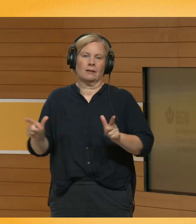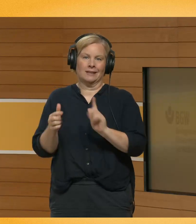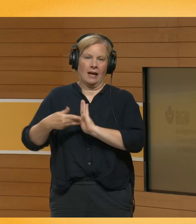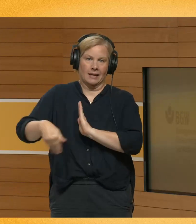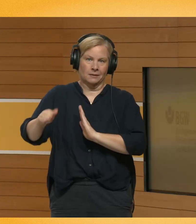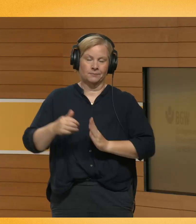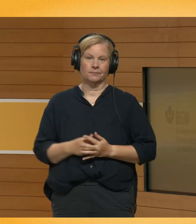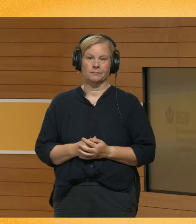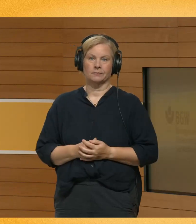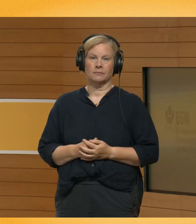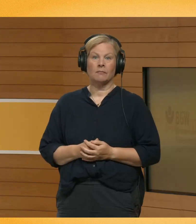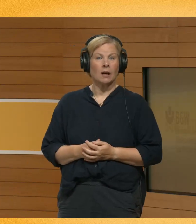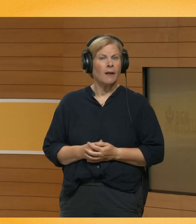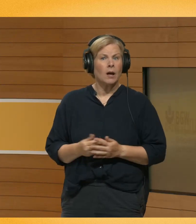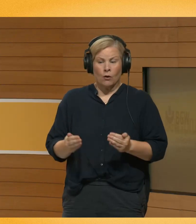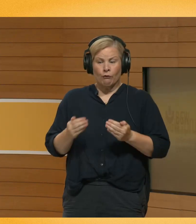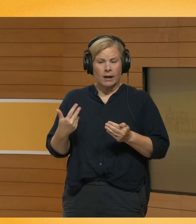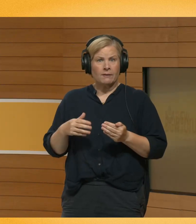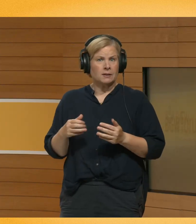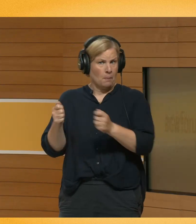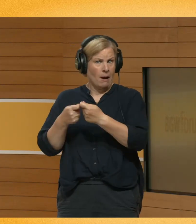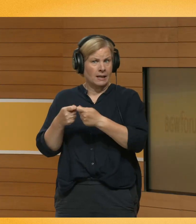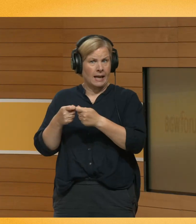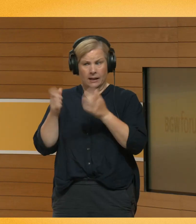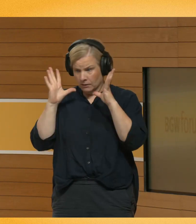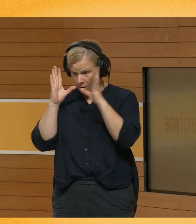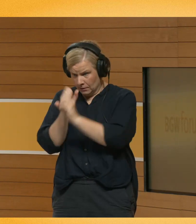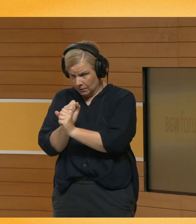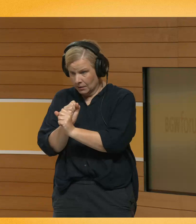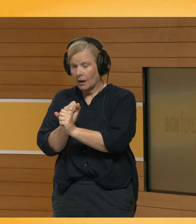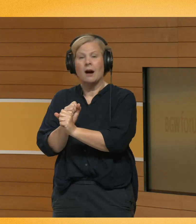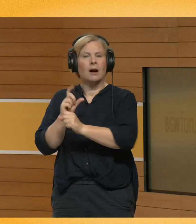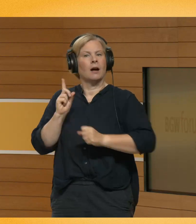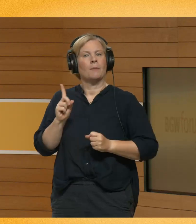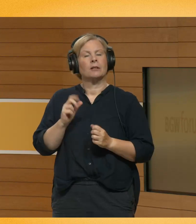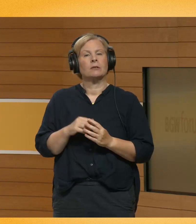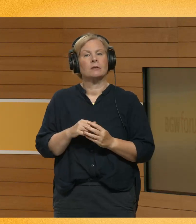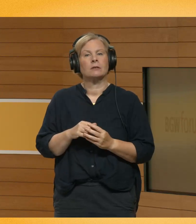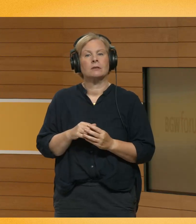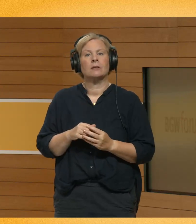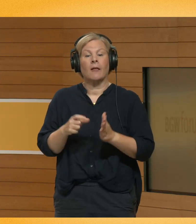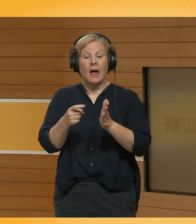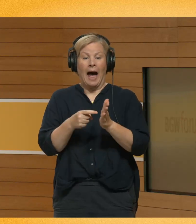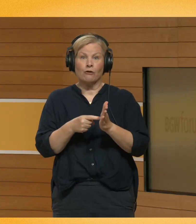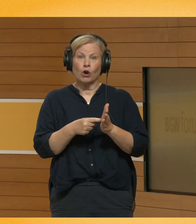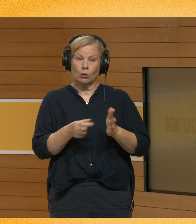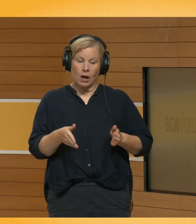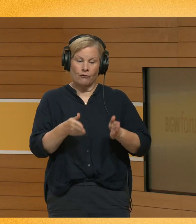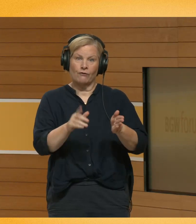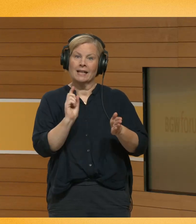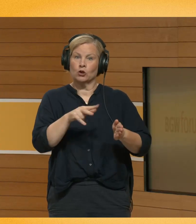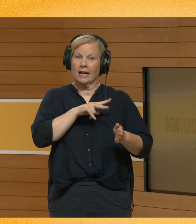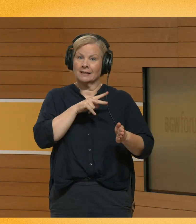as you said, the requirements are a little bit different. I wouldn't necessarily say less strict, but as you said, it's more focused